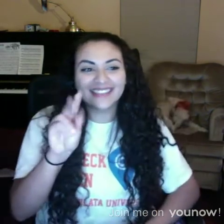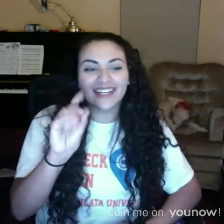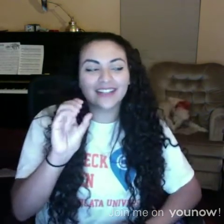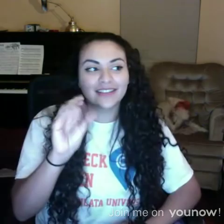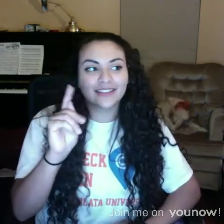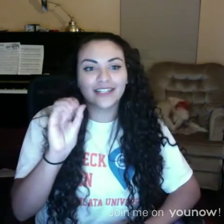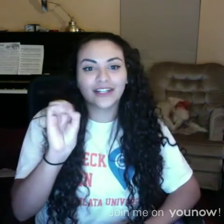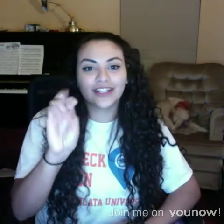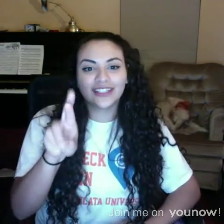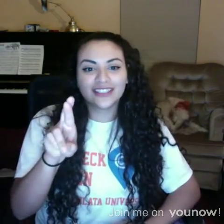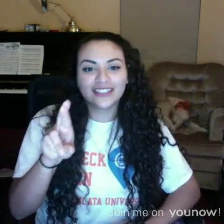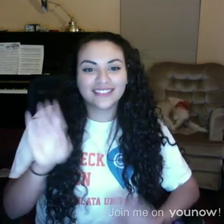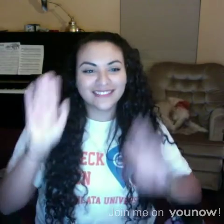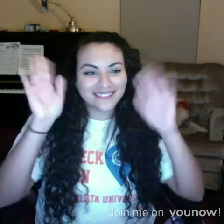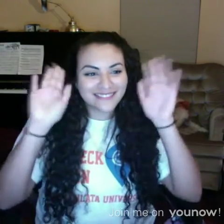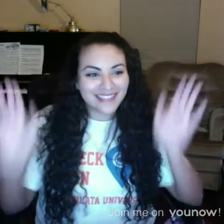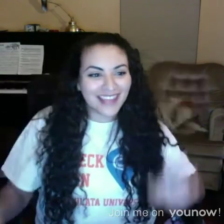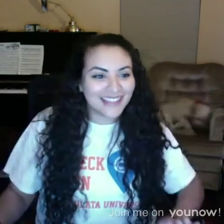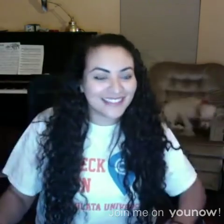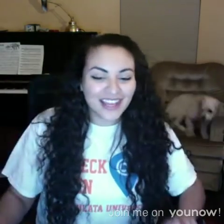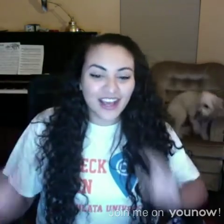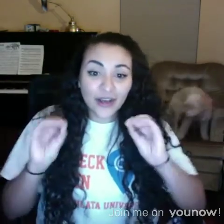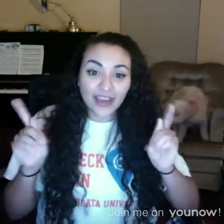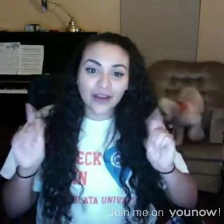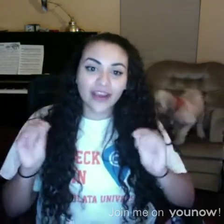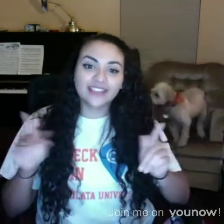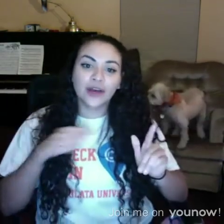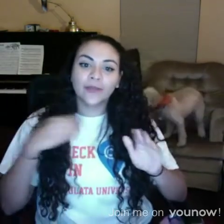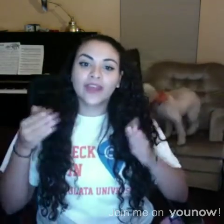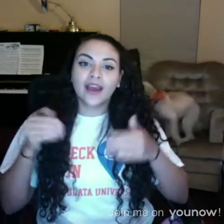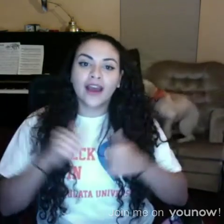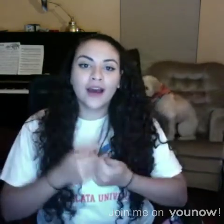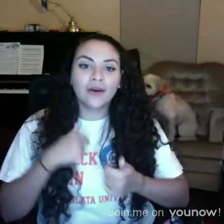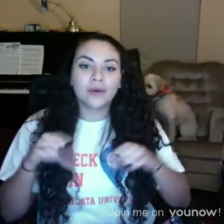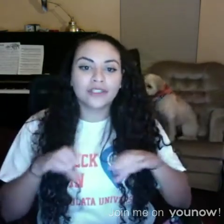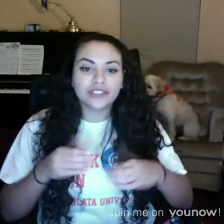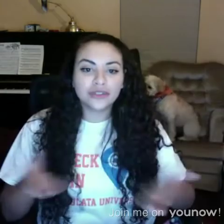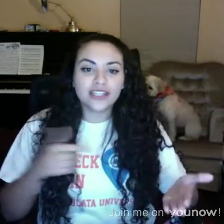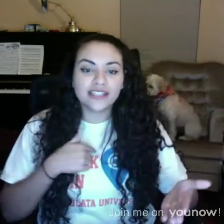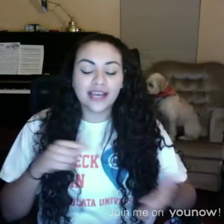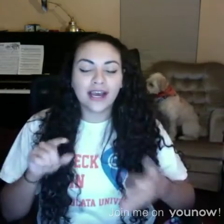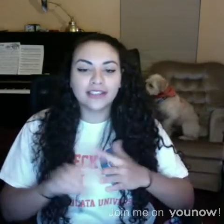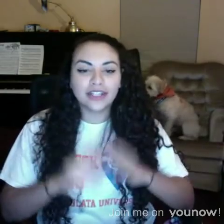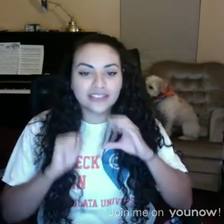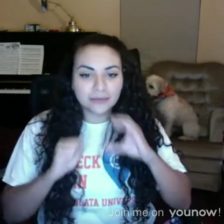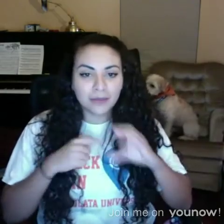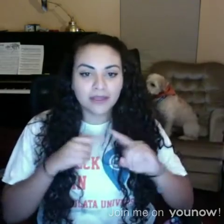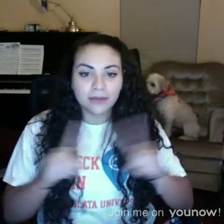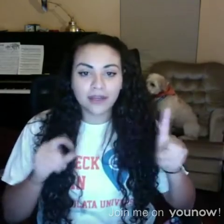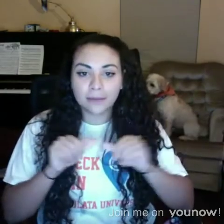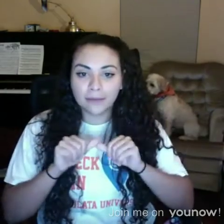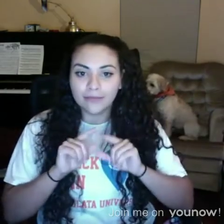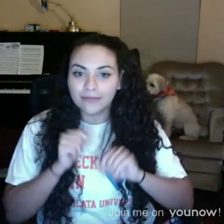Hi, Tucker. Hi. Okay, so how I'm going to do this, I started some